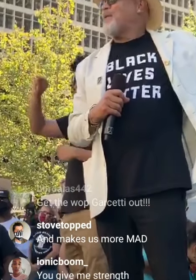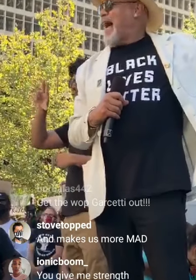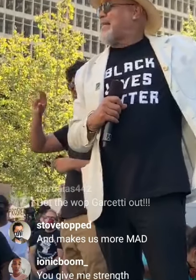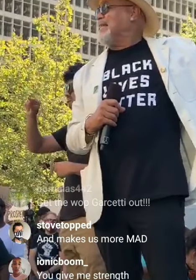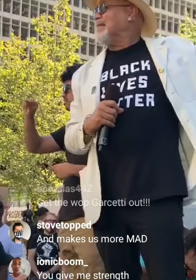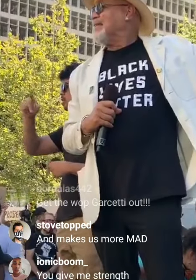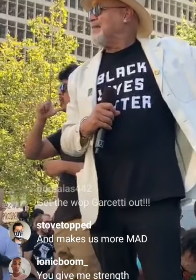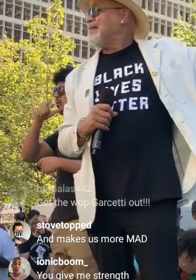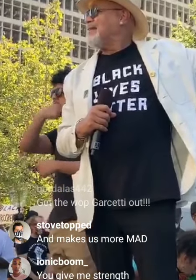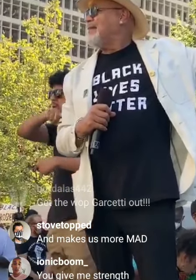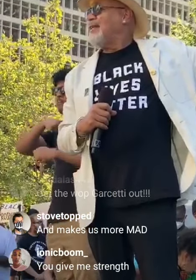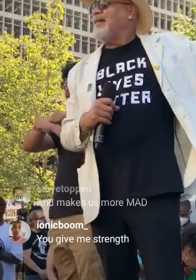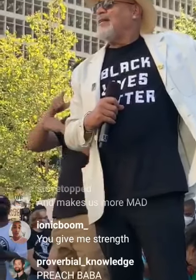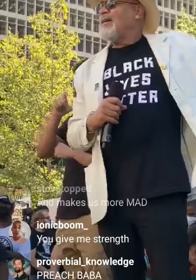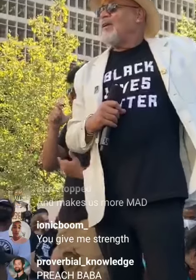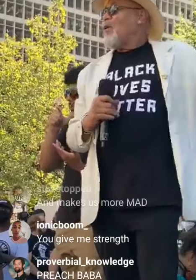Who are they protecting?